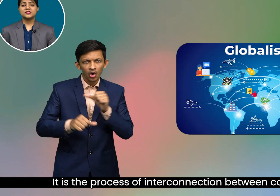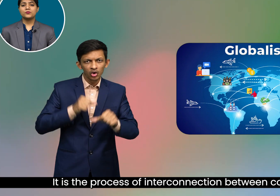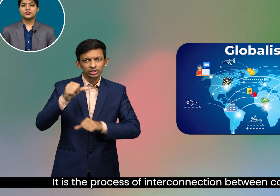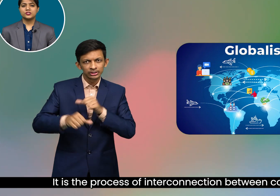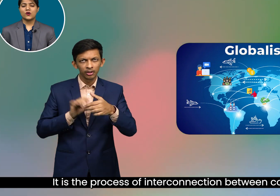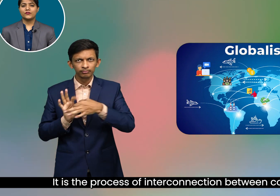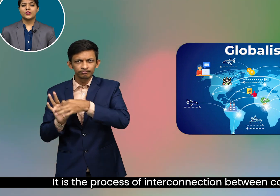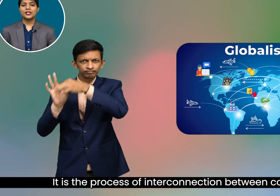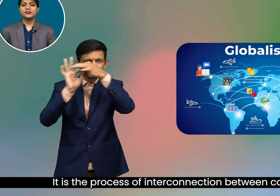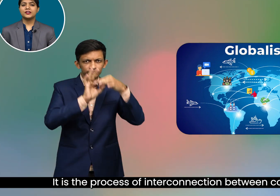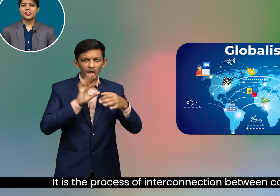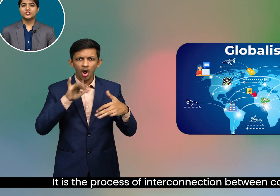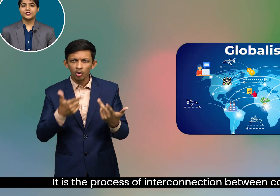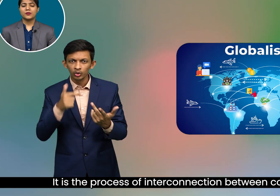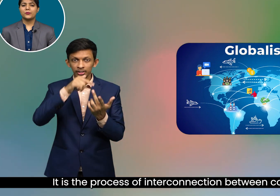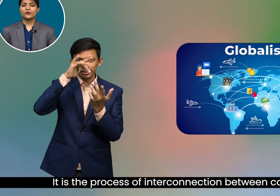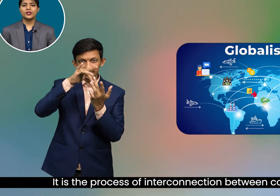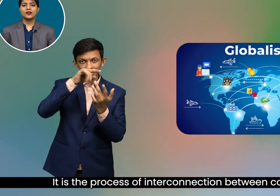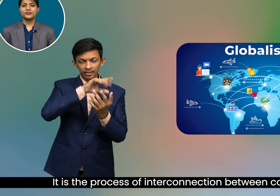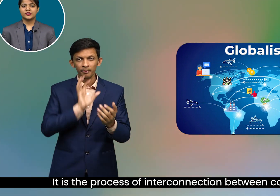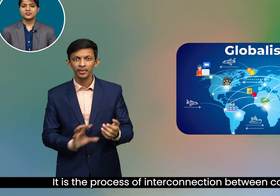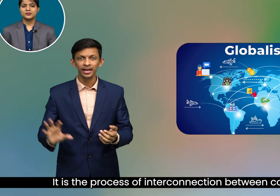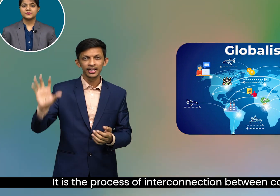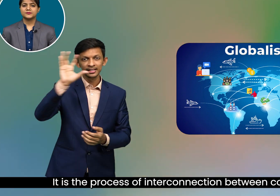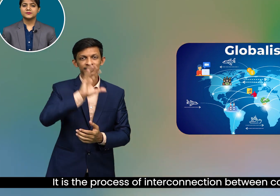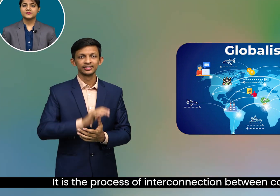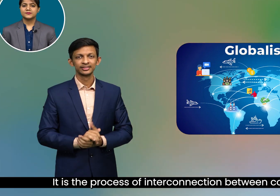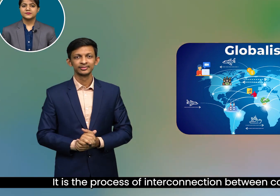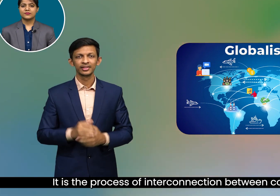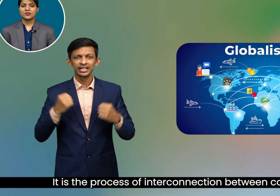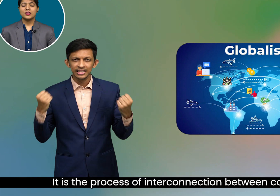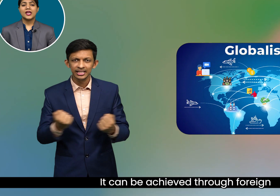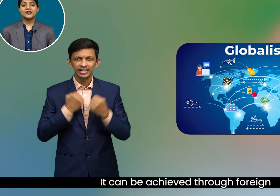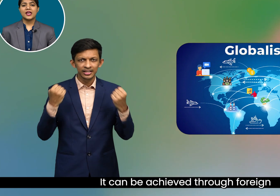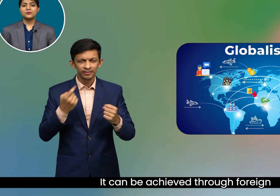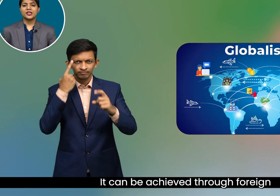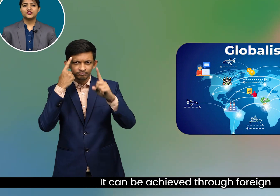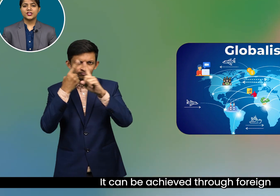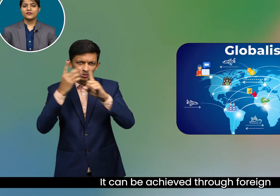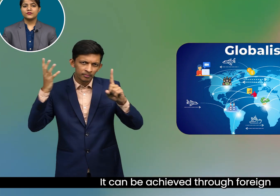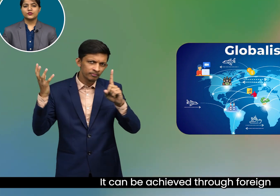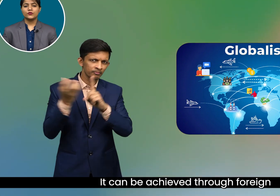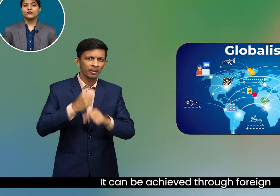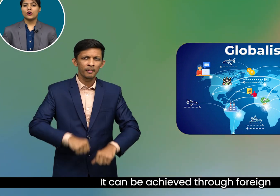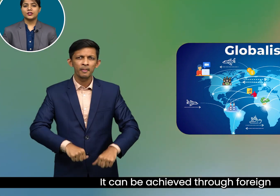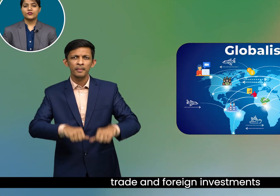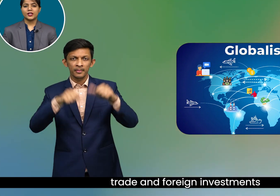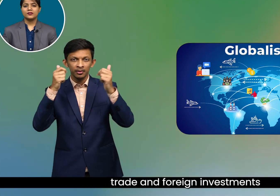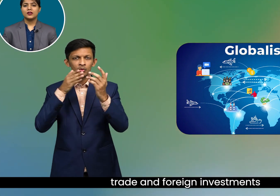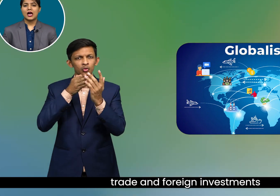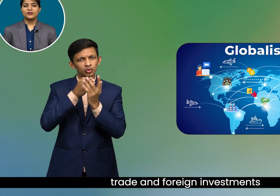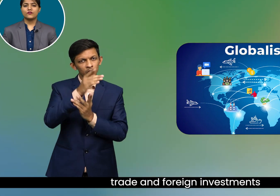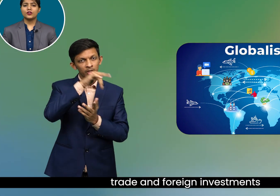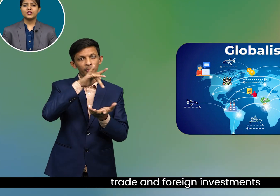It is the process of interconnection between countries. It can be achieved through foreign